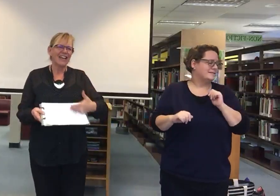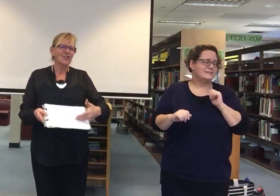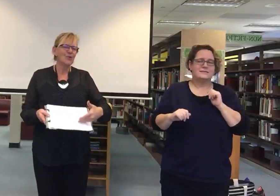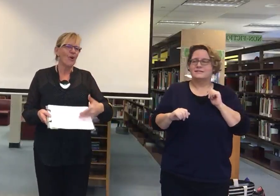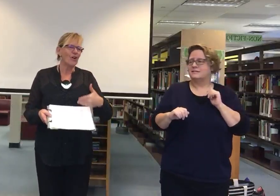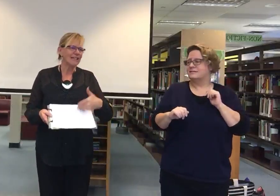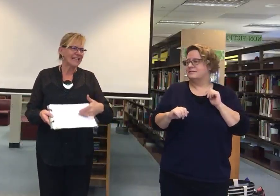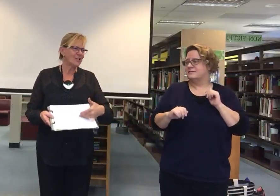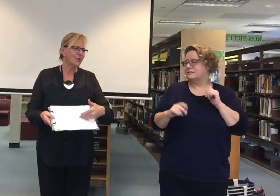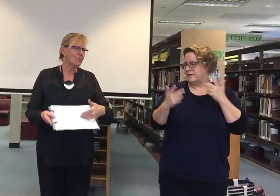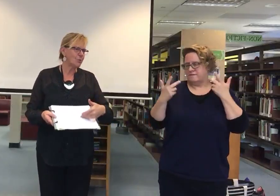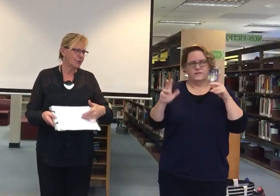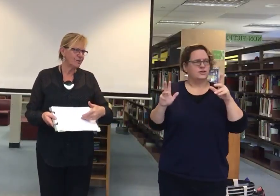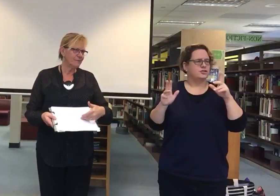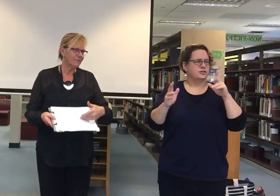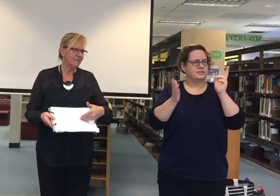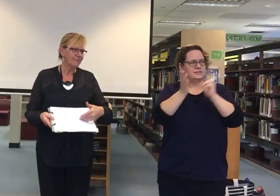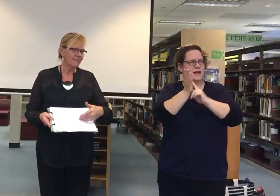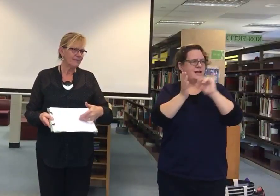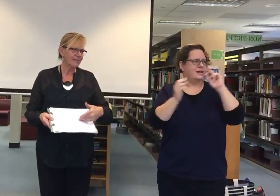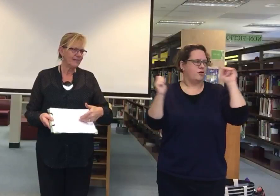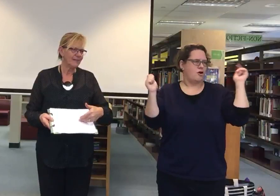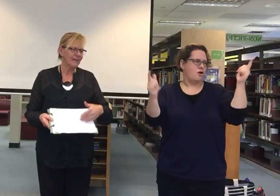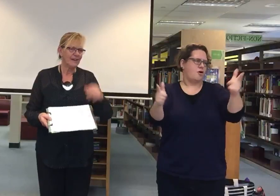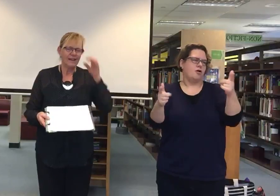I've signed you all into Moodle,